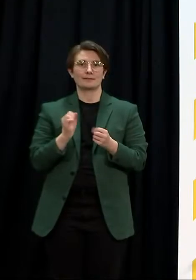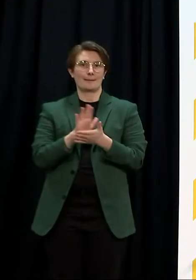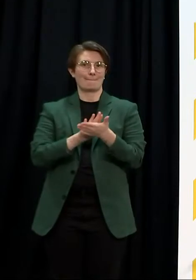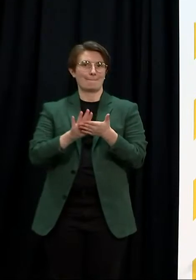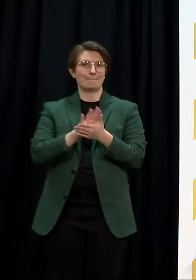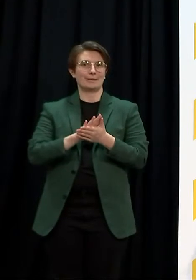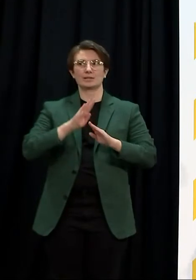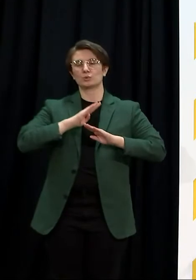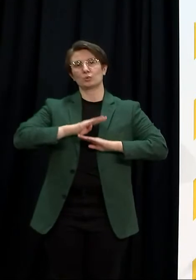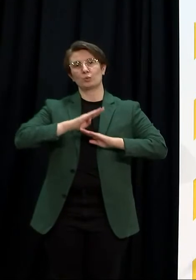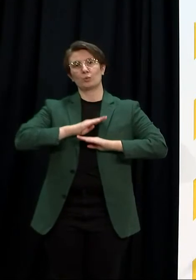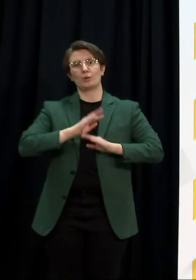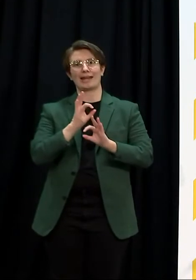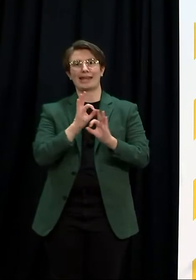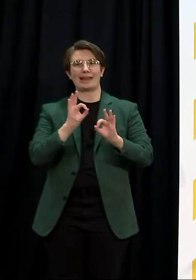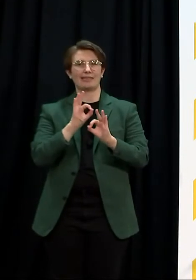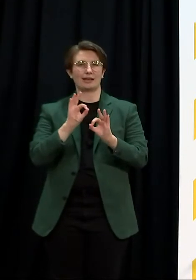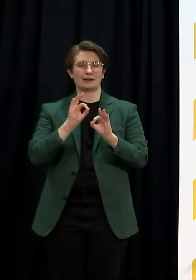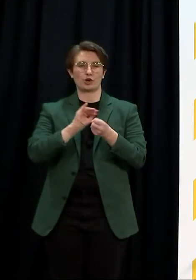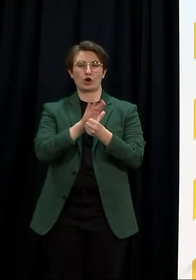transmission from those important places.